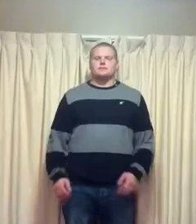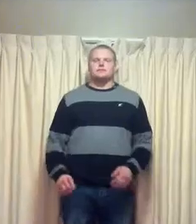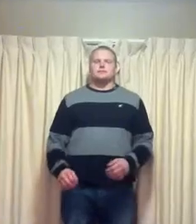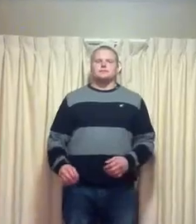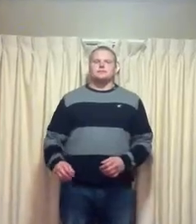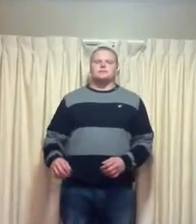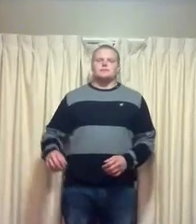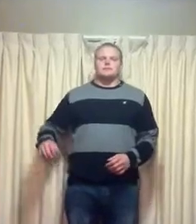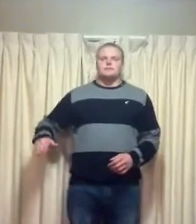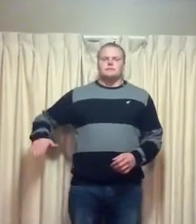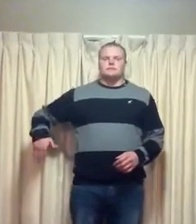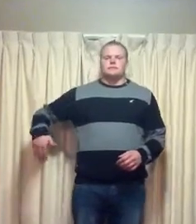Thank you.